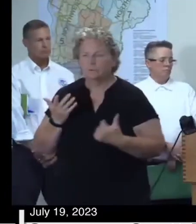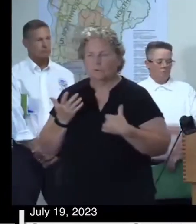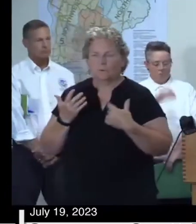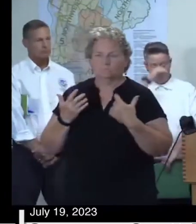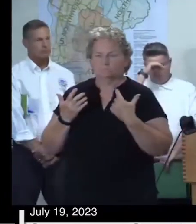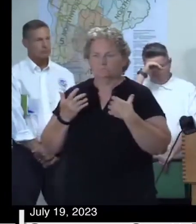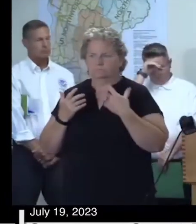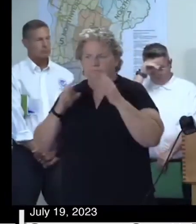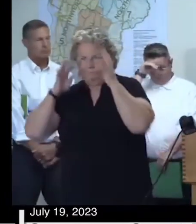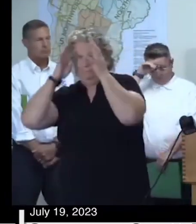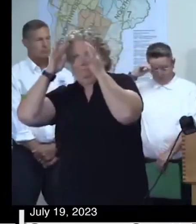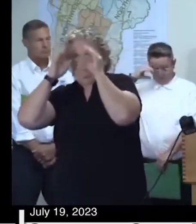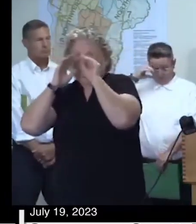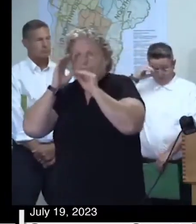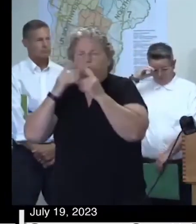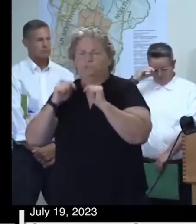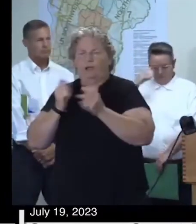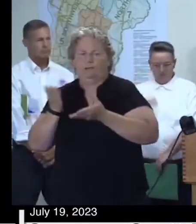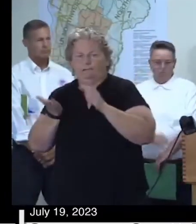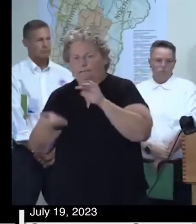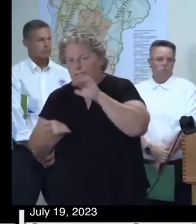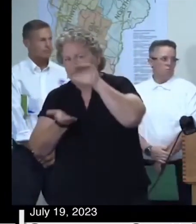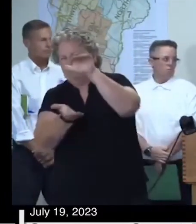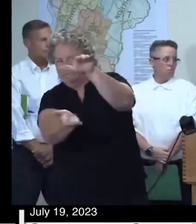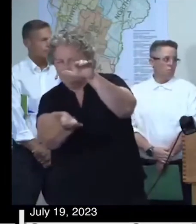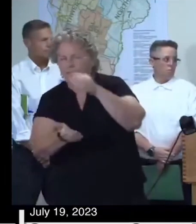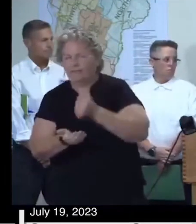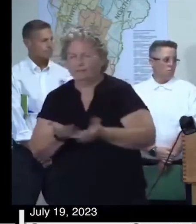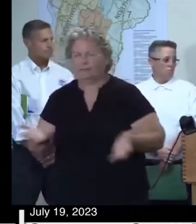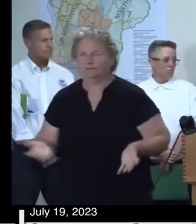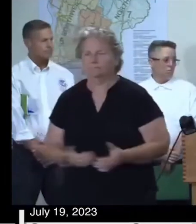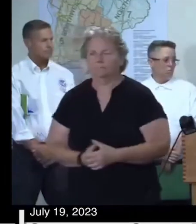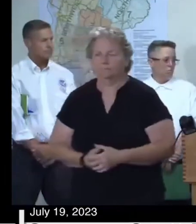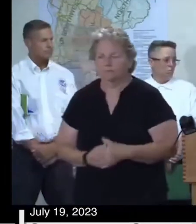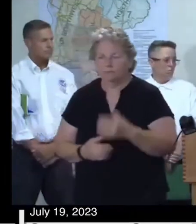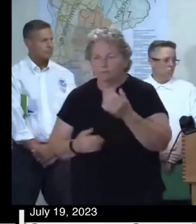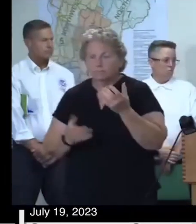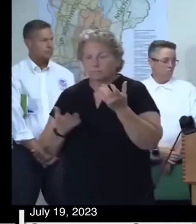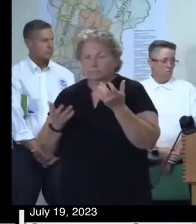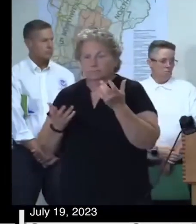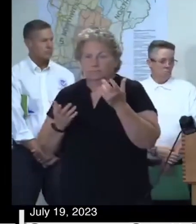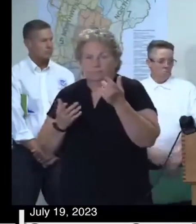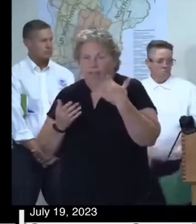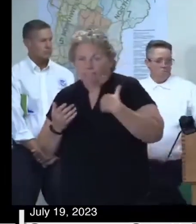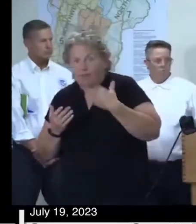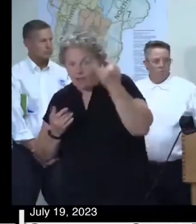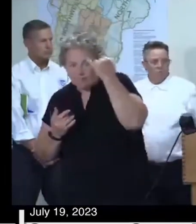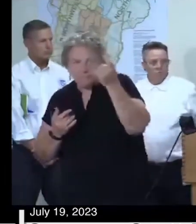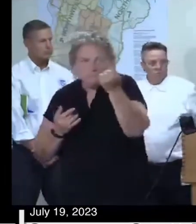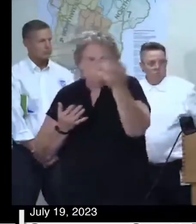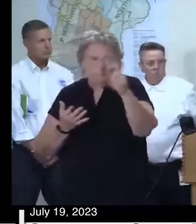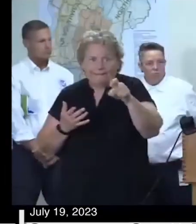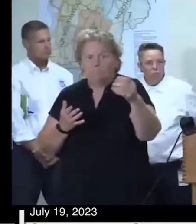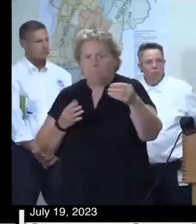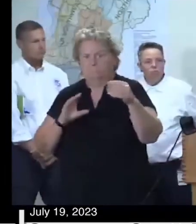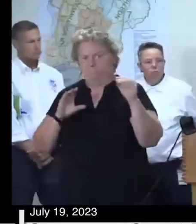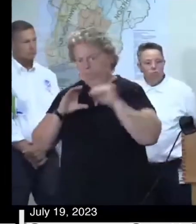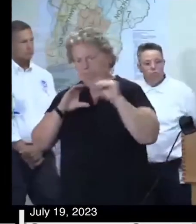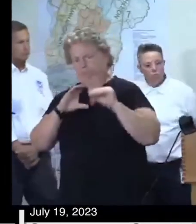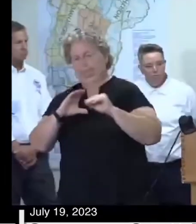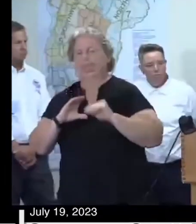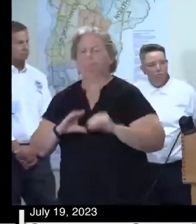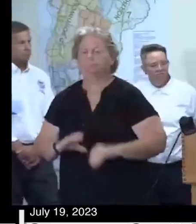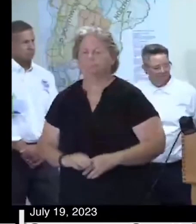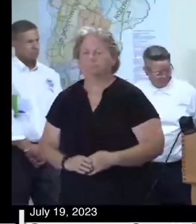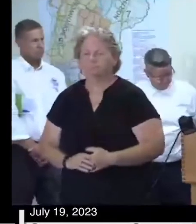see if they make sense for us. Can I follow up on a question? Yes. Anne, I want to follow up on your